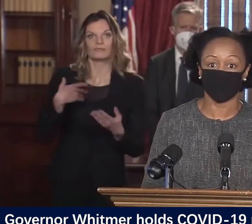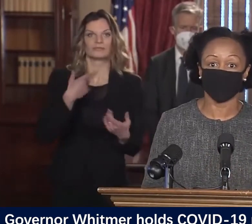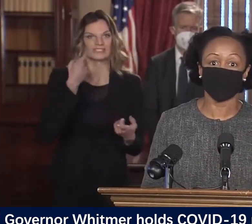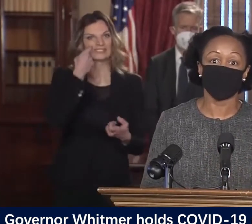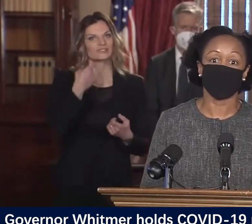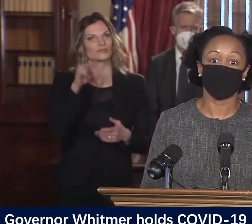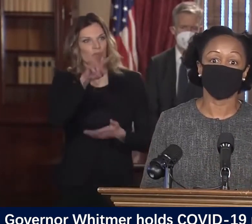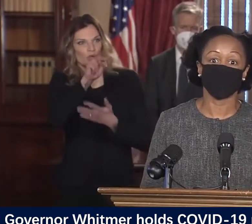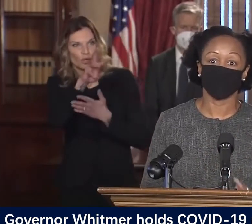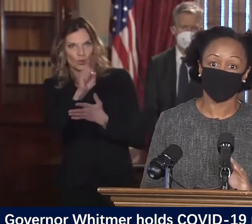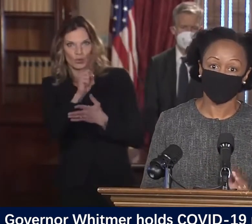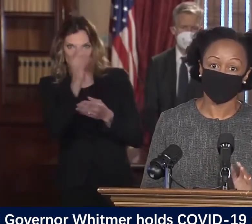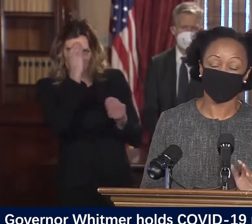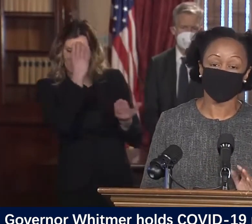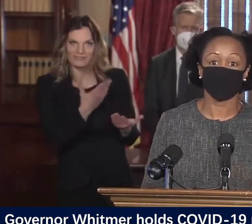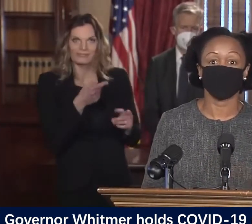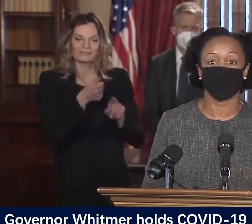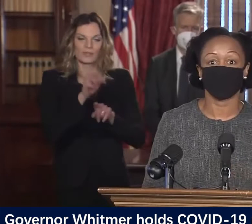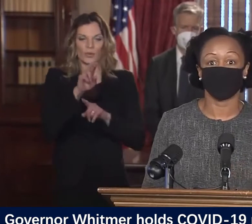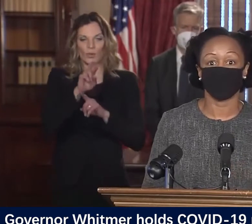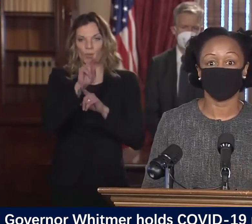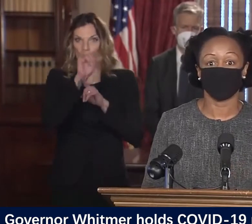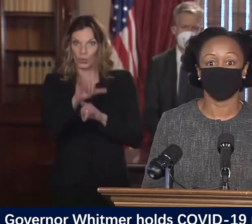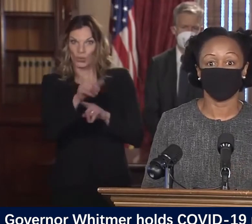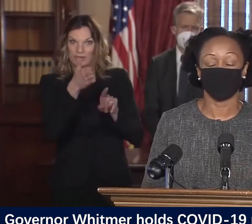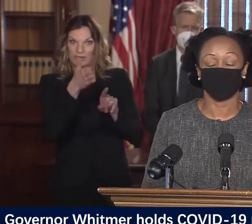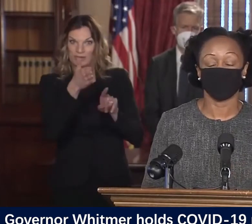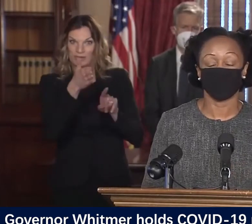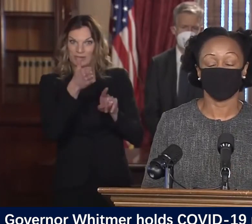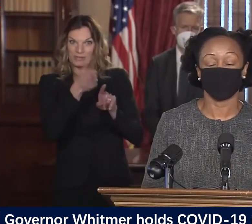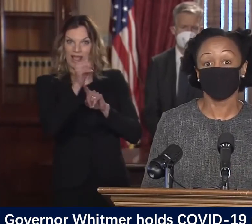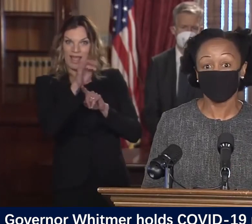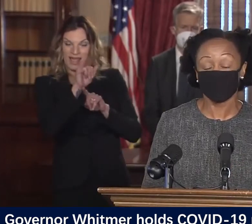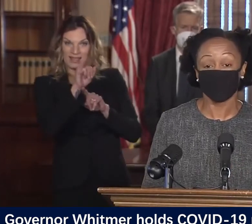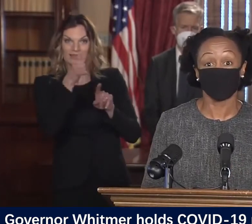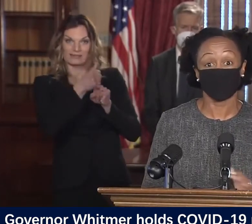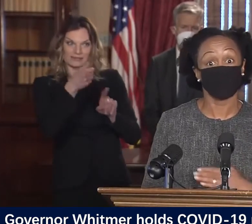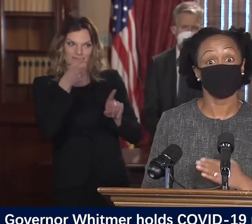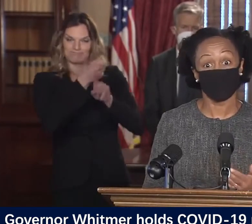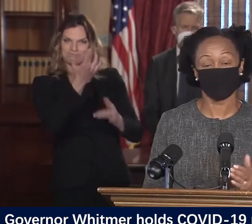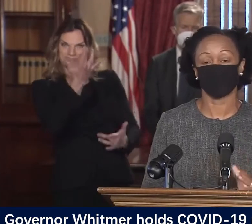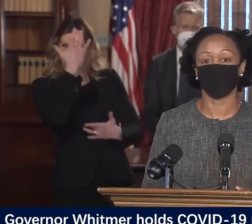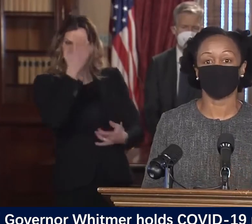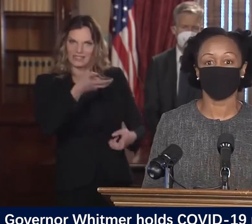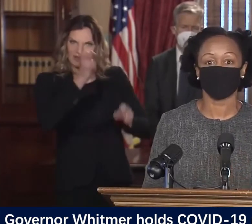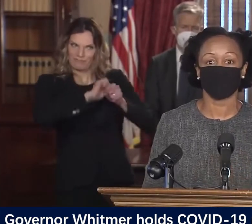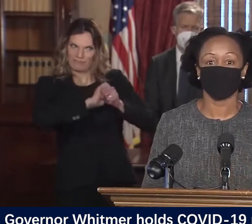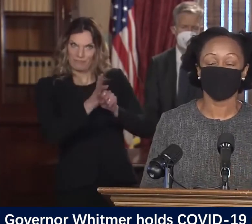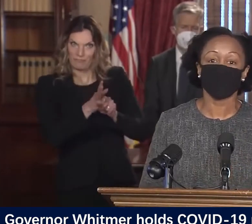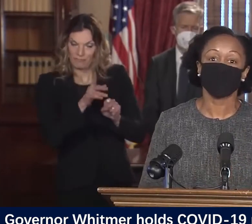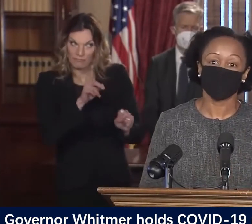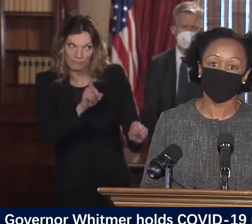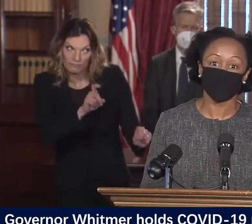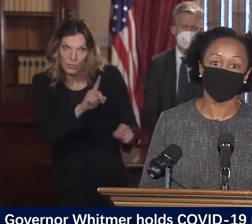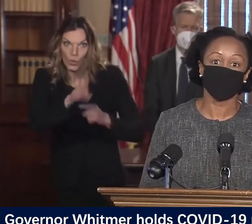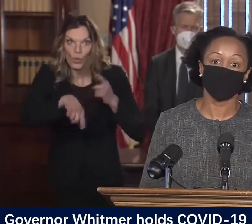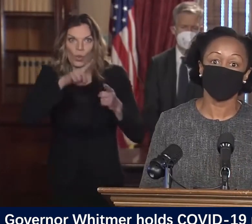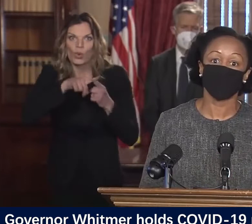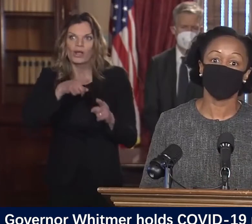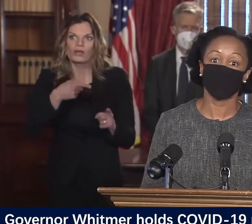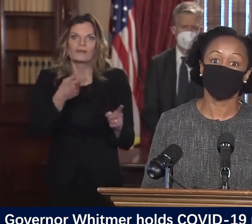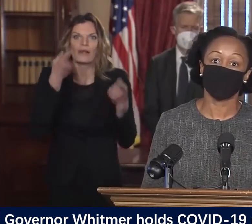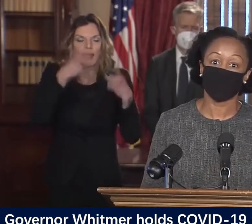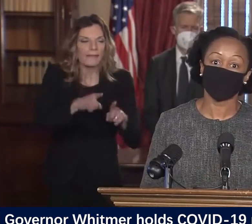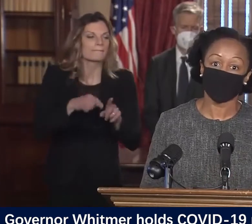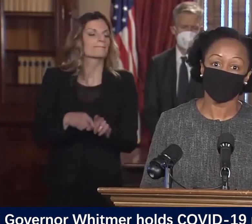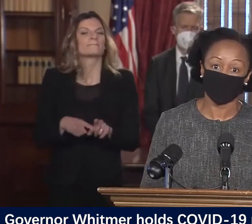about when Mr. Giuliani may have come down with symptoms or when he may have been tested, essentially